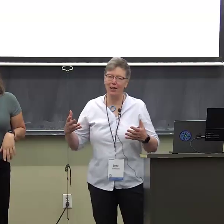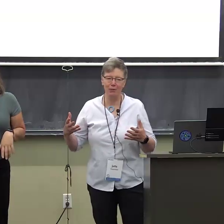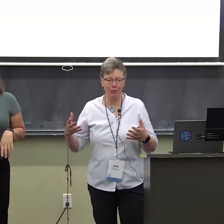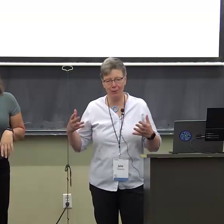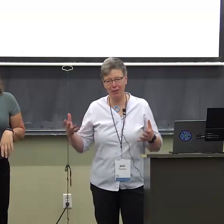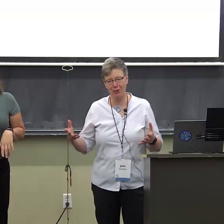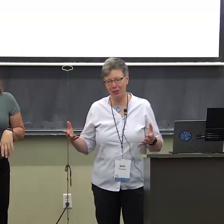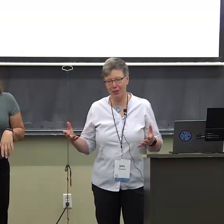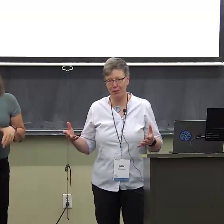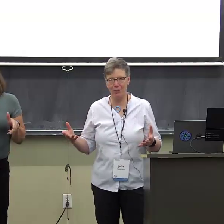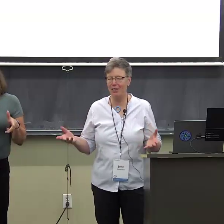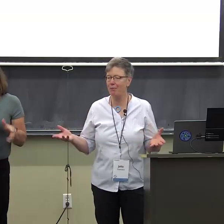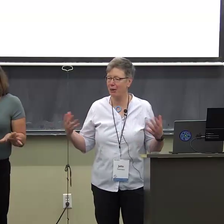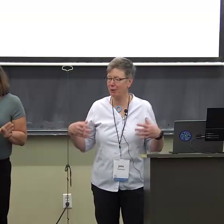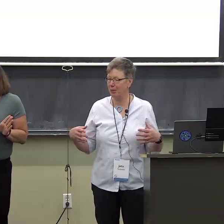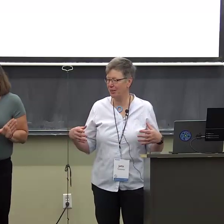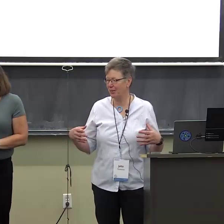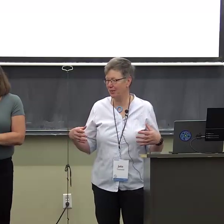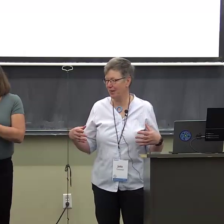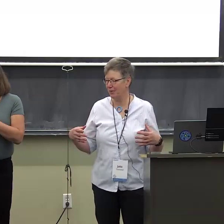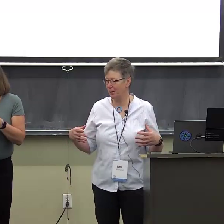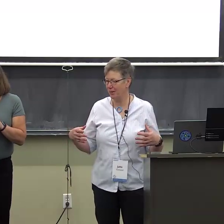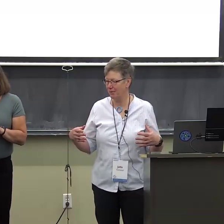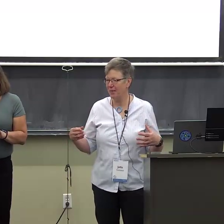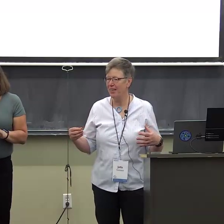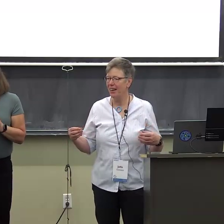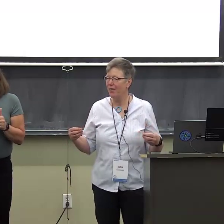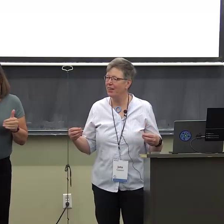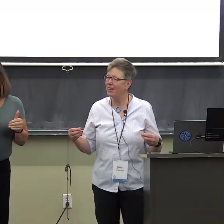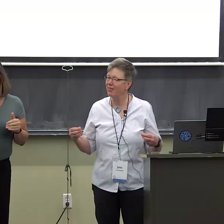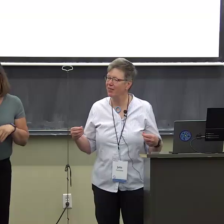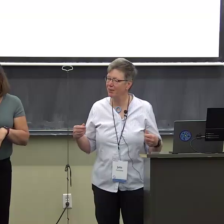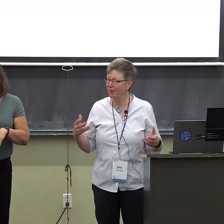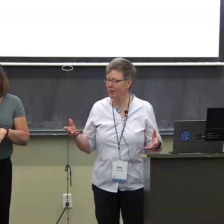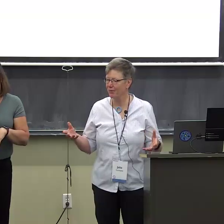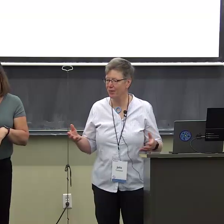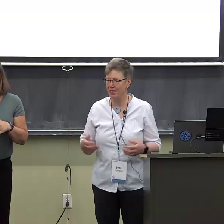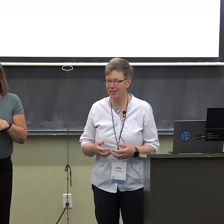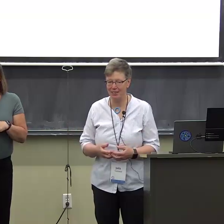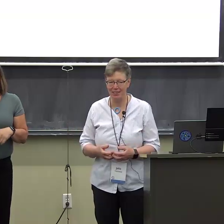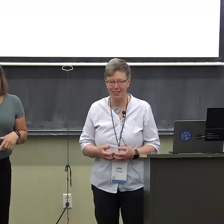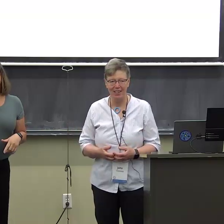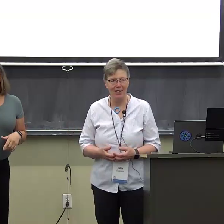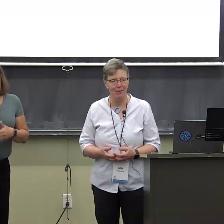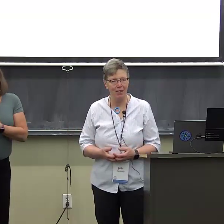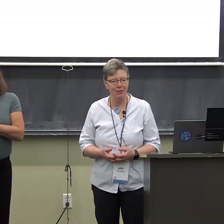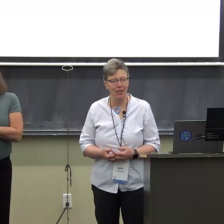will have prepared yourself with the background material ahead of time, and then we will have a